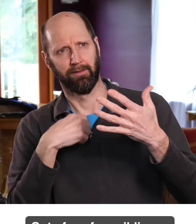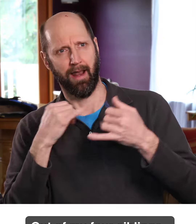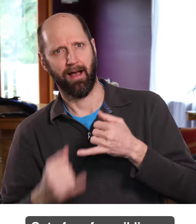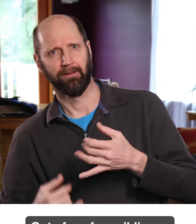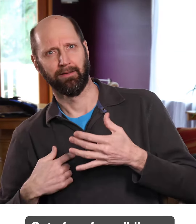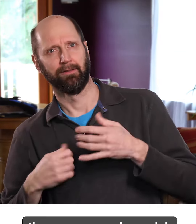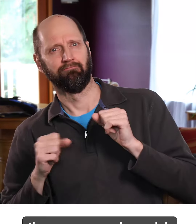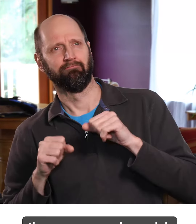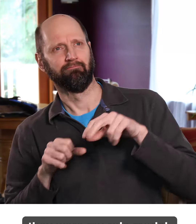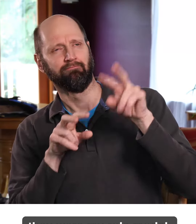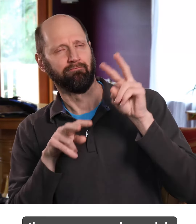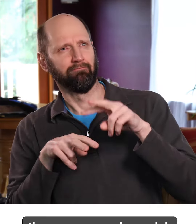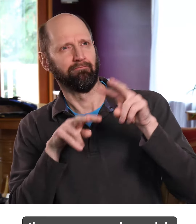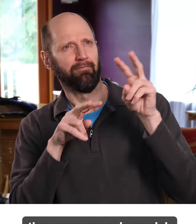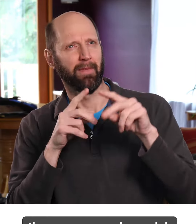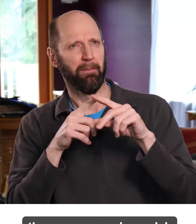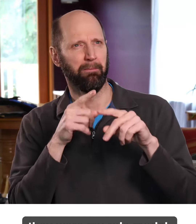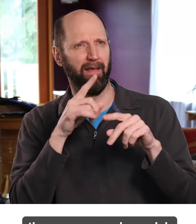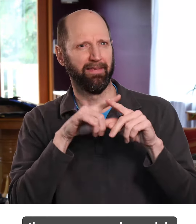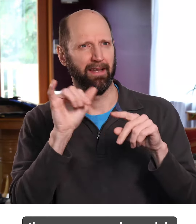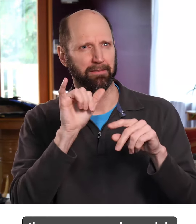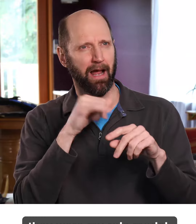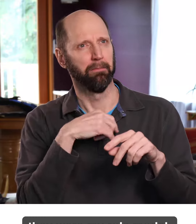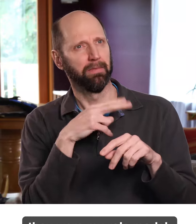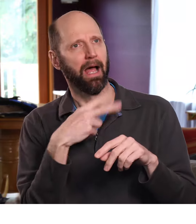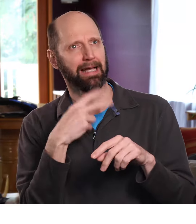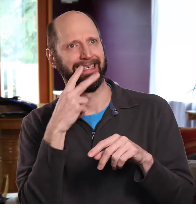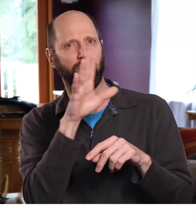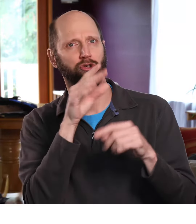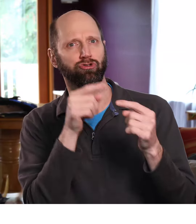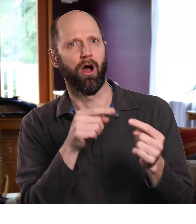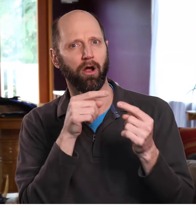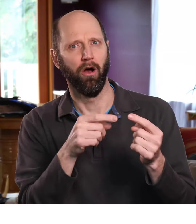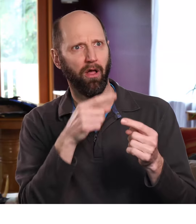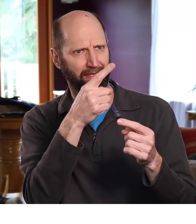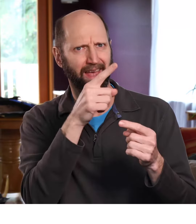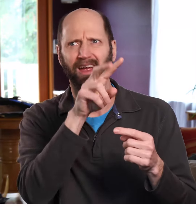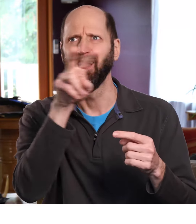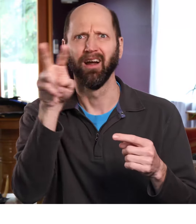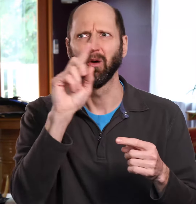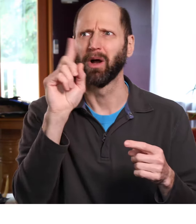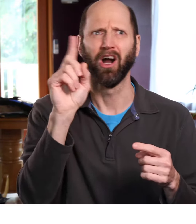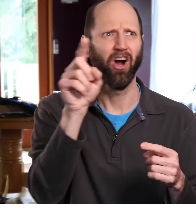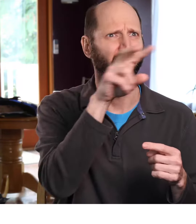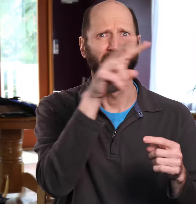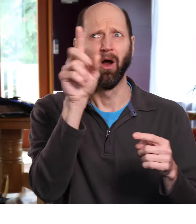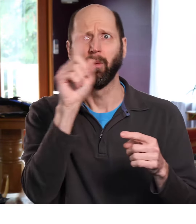and sister, they were my role models, and as the youngest, I admired them. At the same time, I noticed their struggles. They themselves were